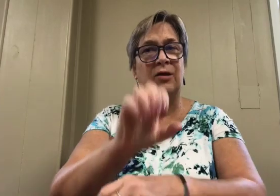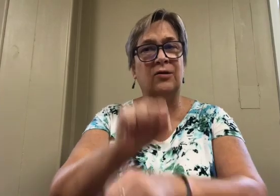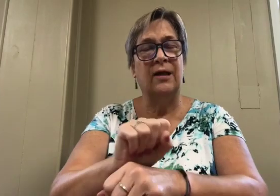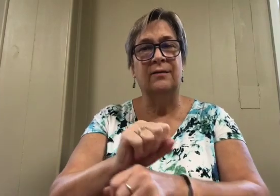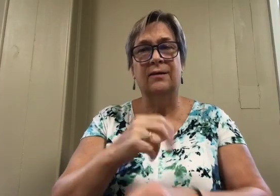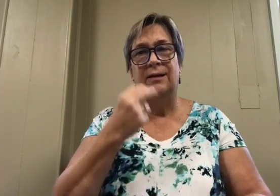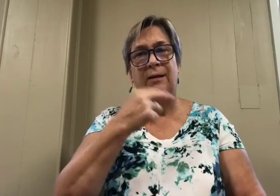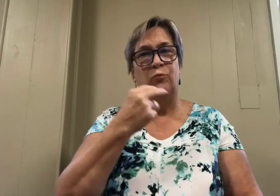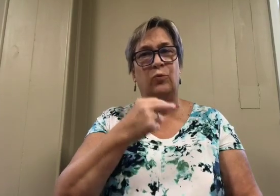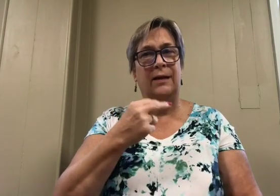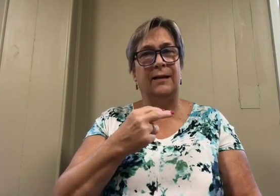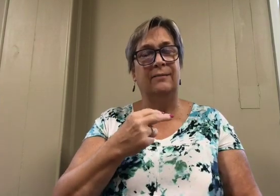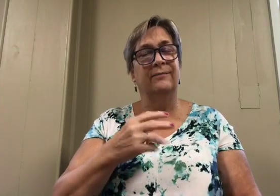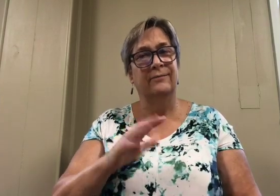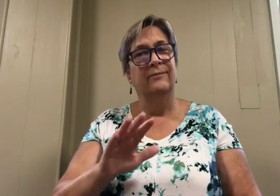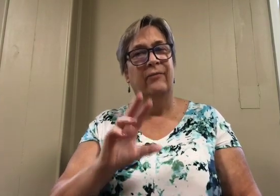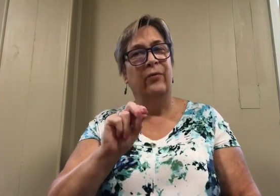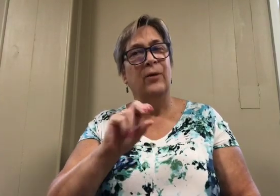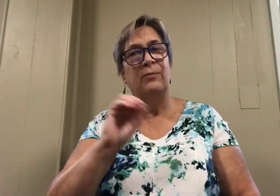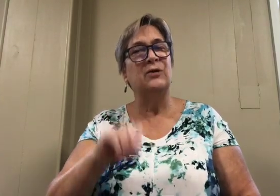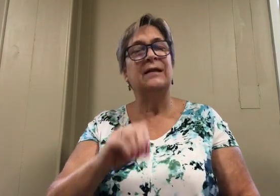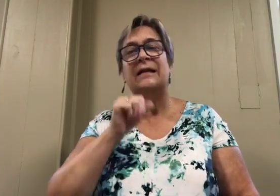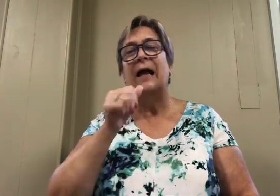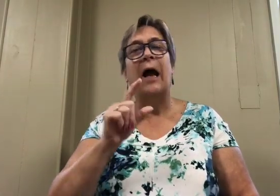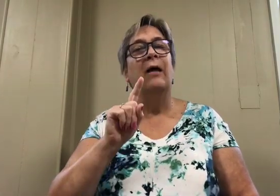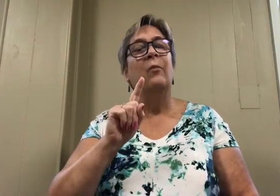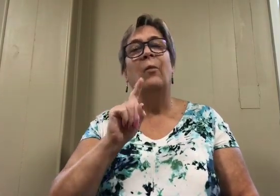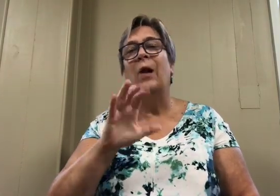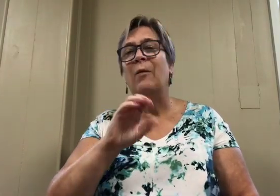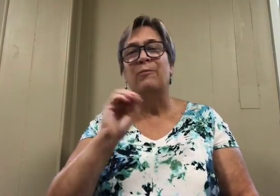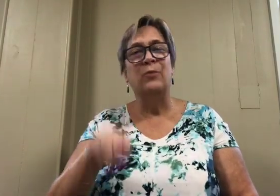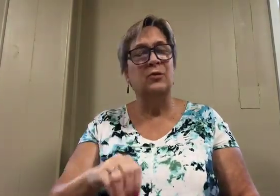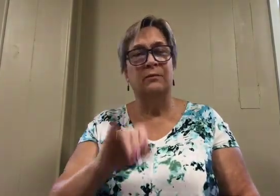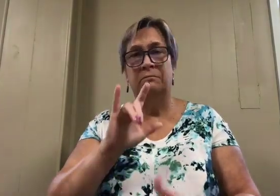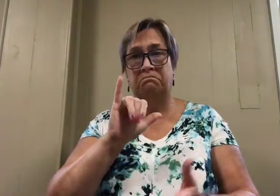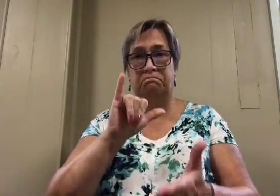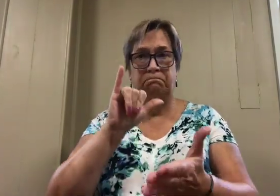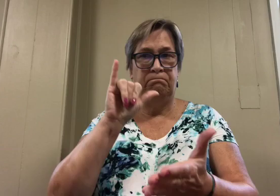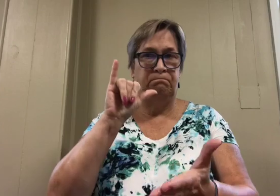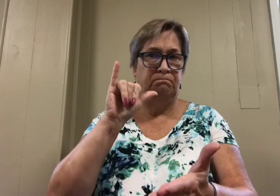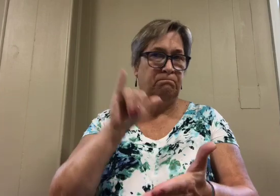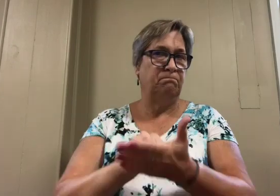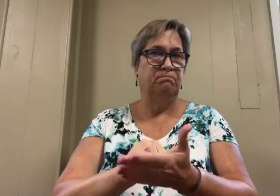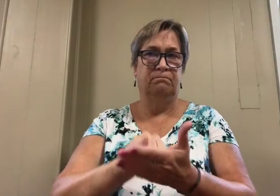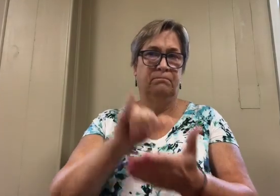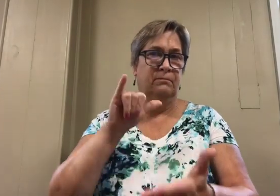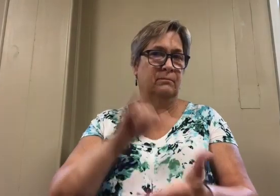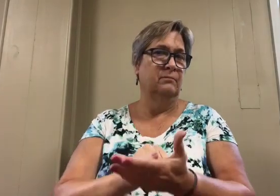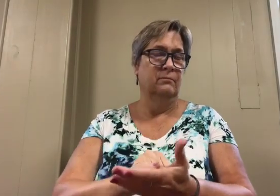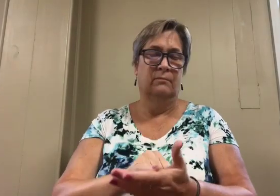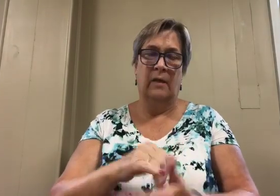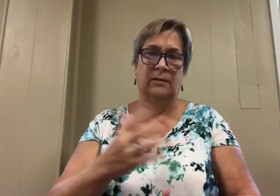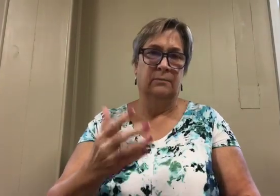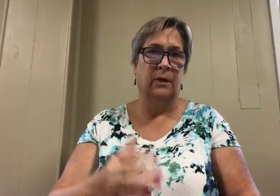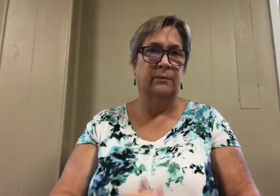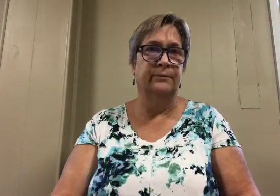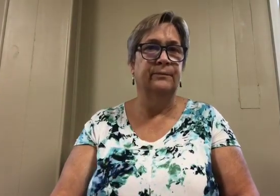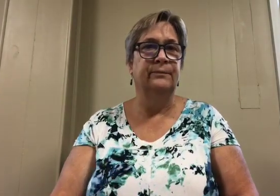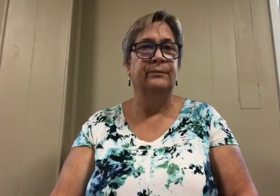of about 30% of lip reading is accurate. It isn't 100% at all. It is absolutely impossible